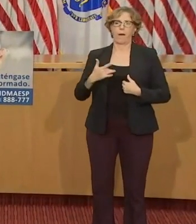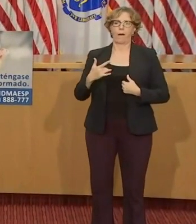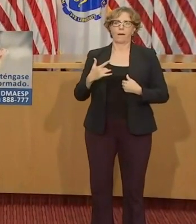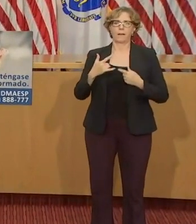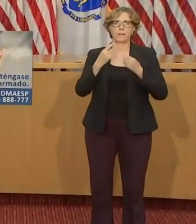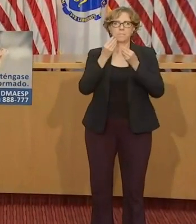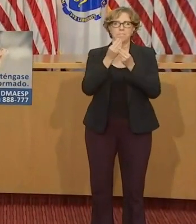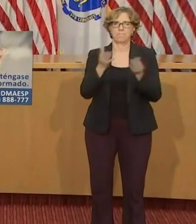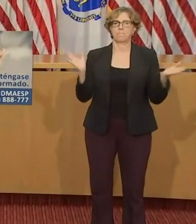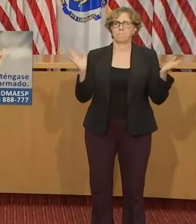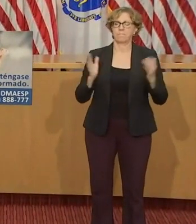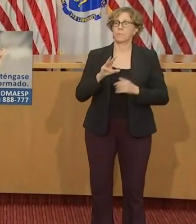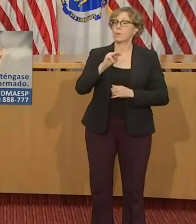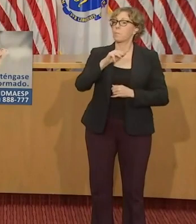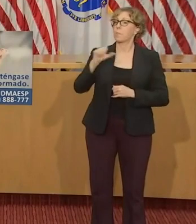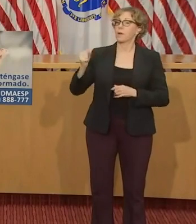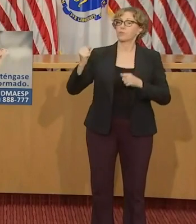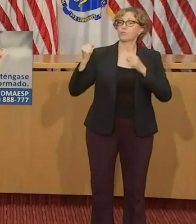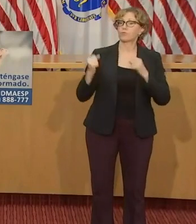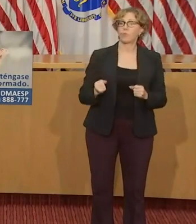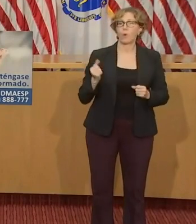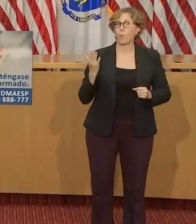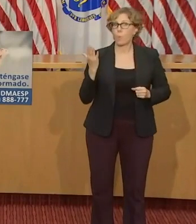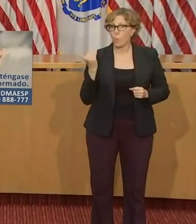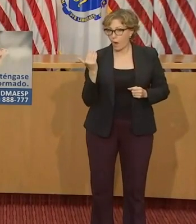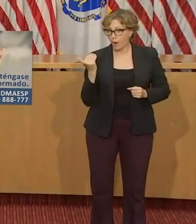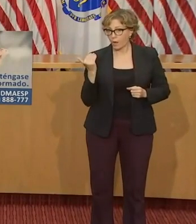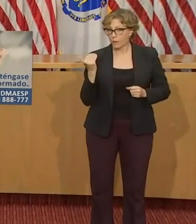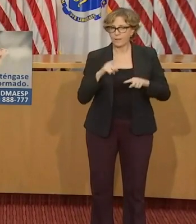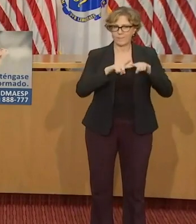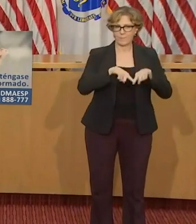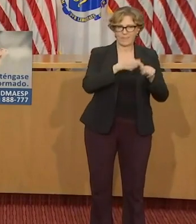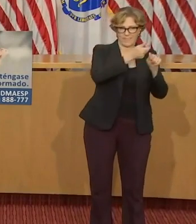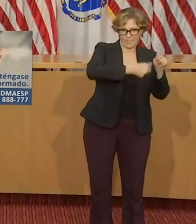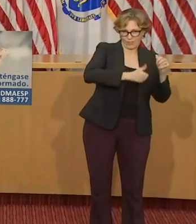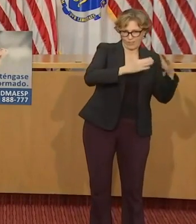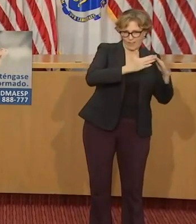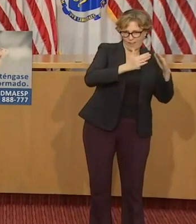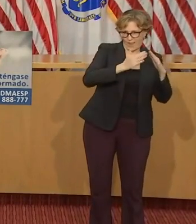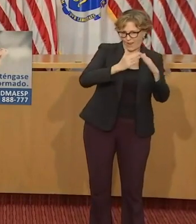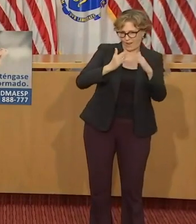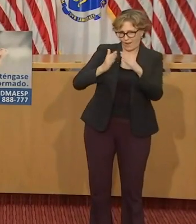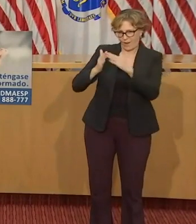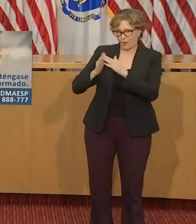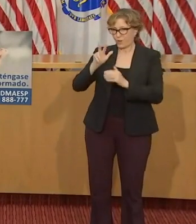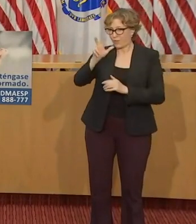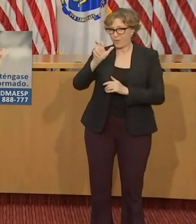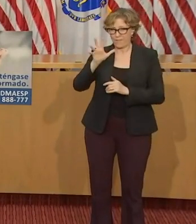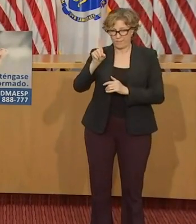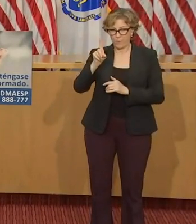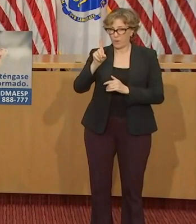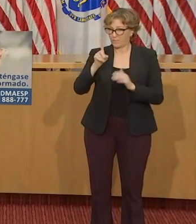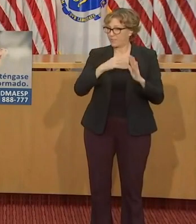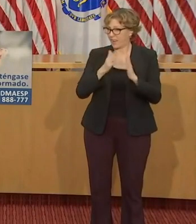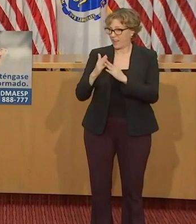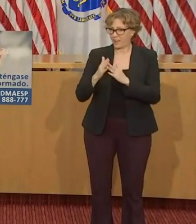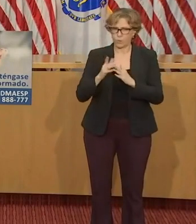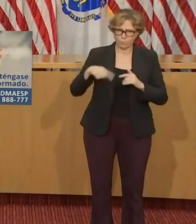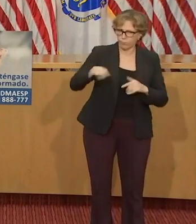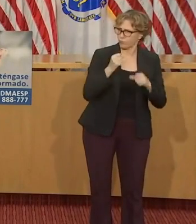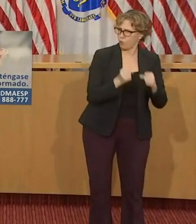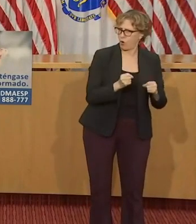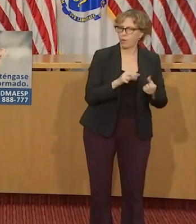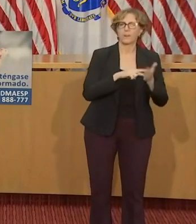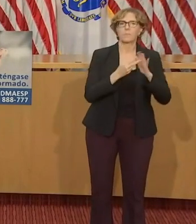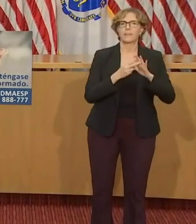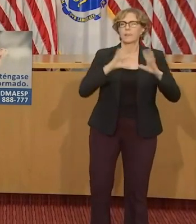on the coronavirus, and the big news maker coming from that, starting tomorrow, so July 1st, all travelers arriving to Mass, including you if you are out